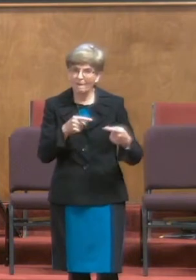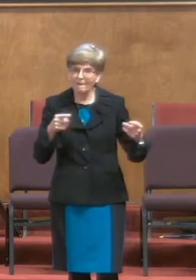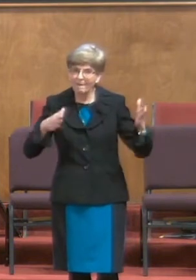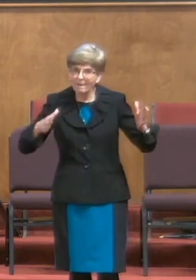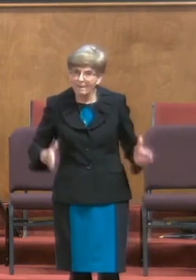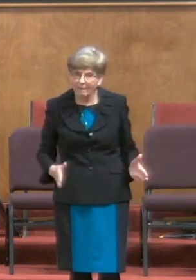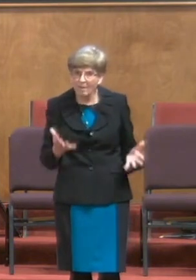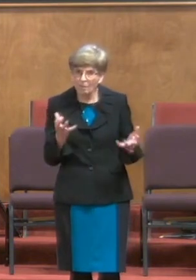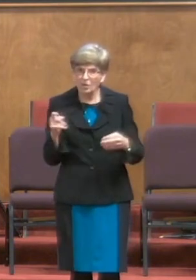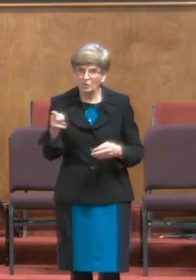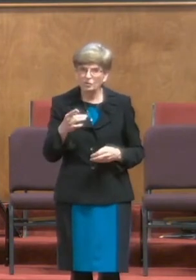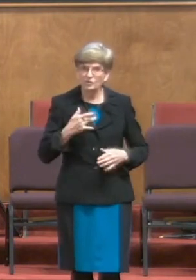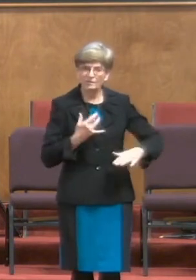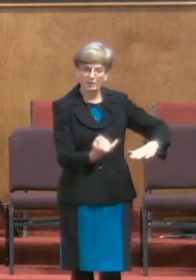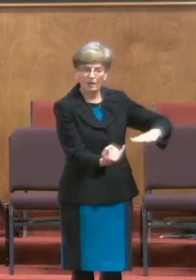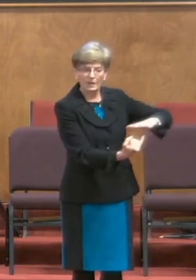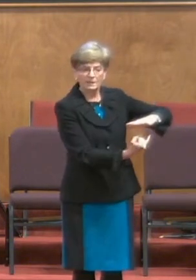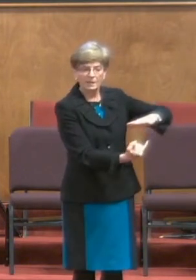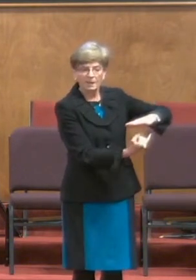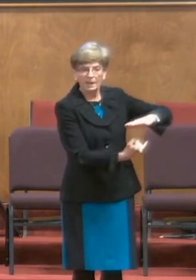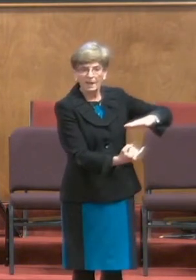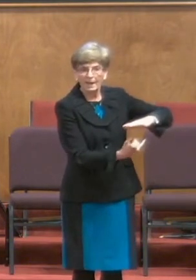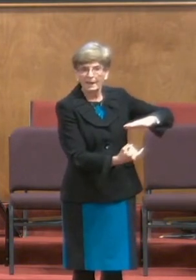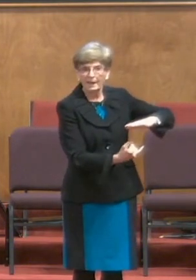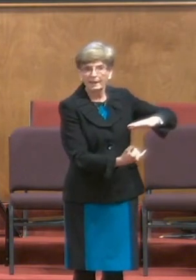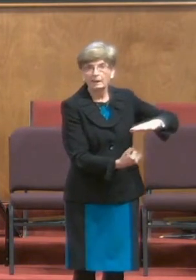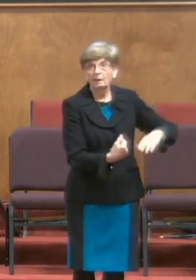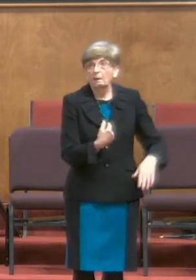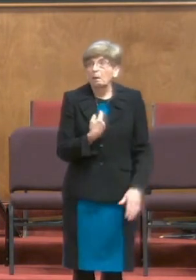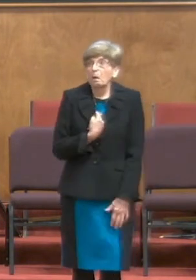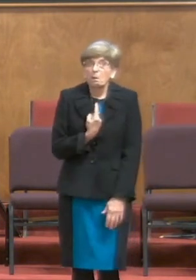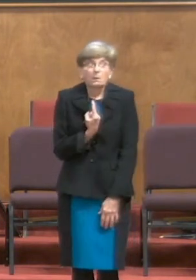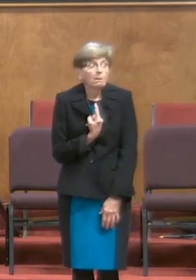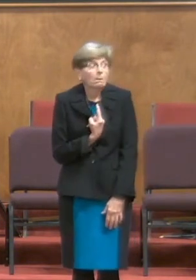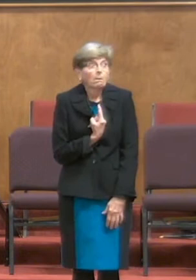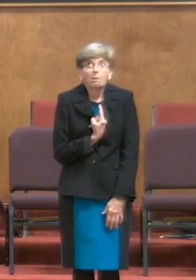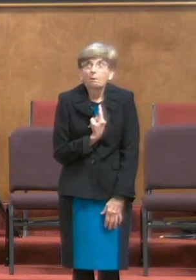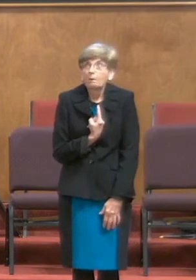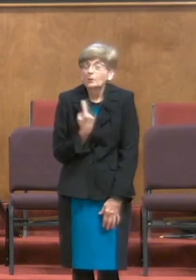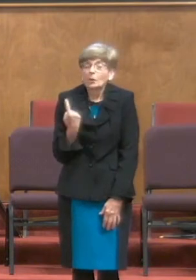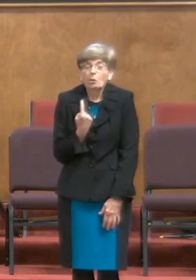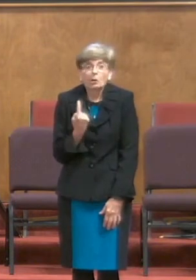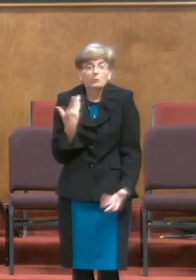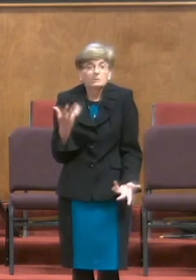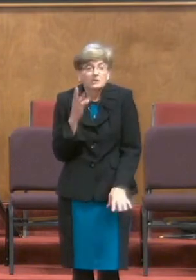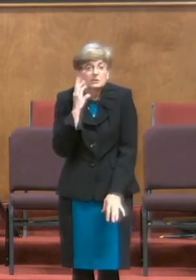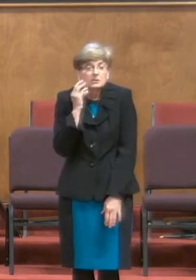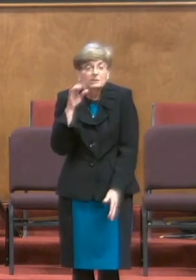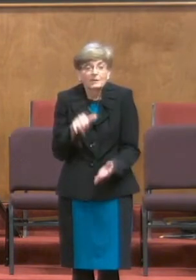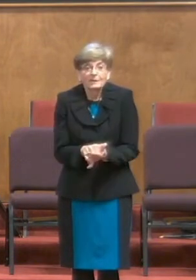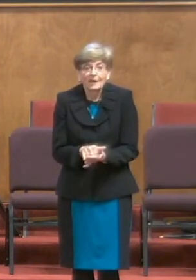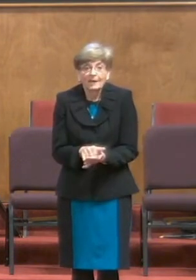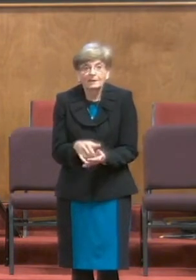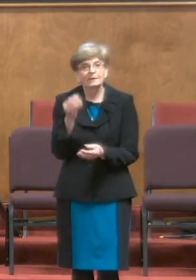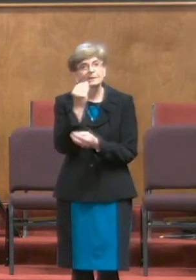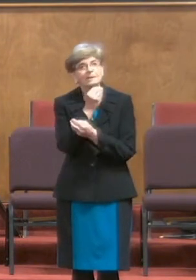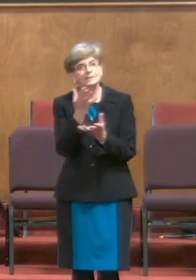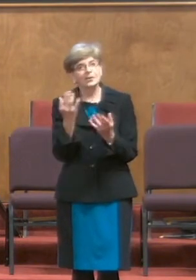you feel isolated, to make you feel alone, like you're the only one who's ever gone through it. I want you to know today, you're